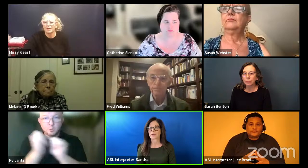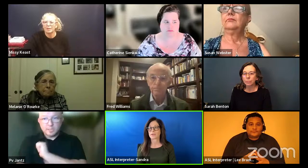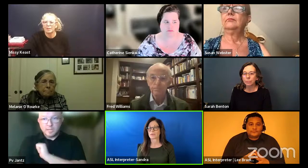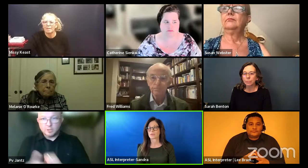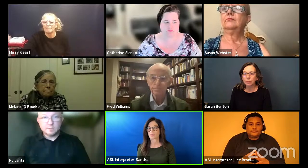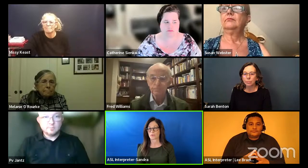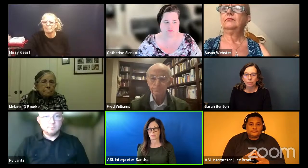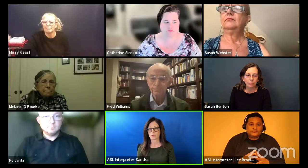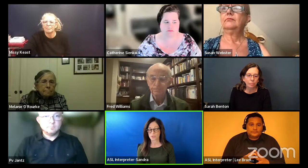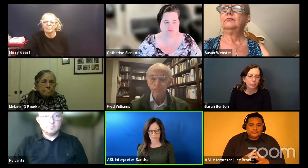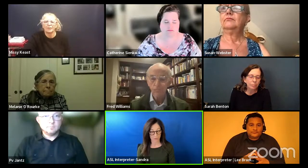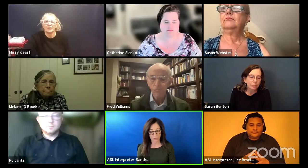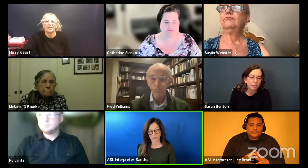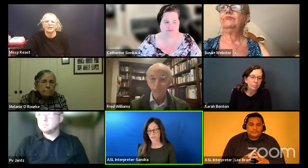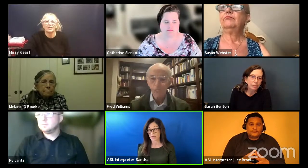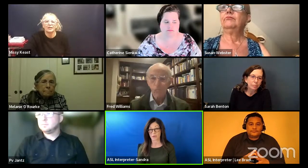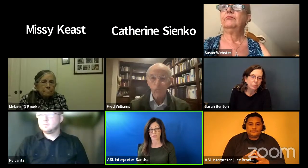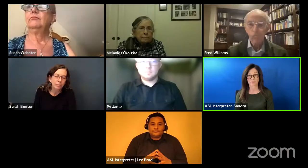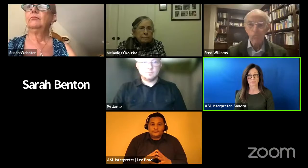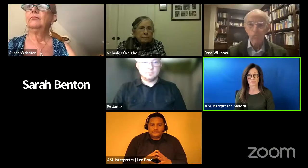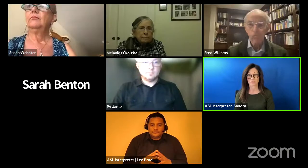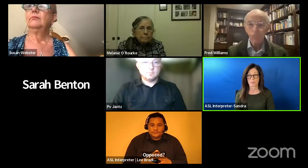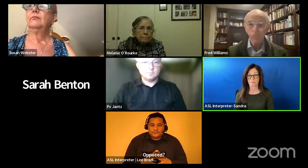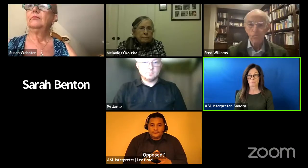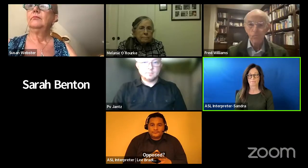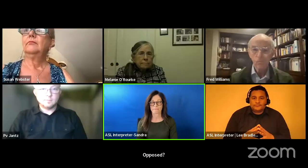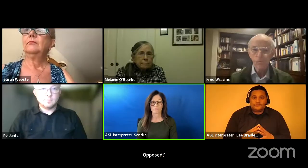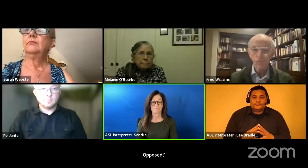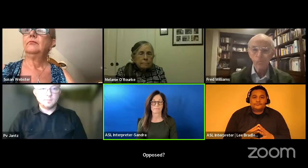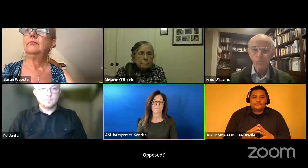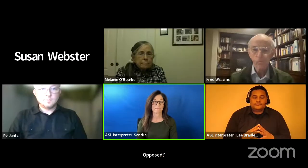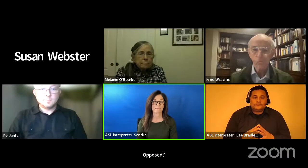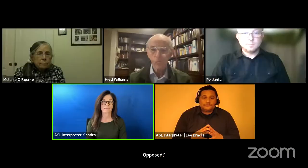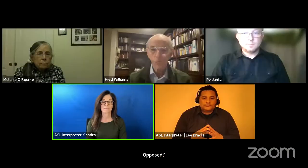All right, so the motion carries.